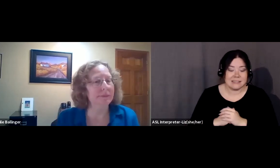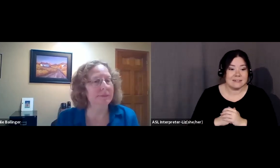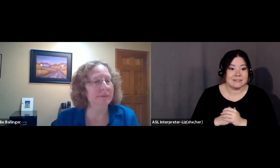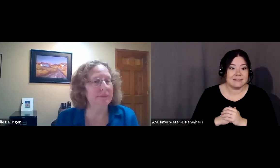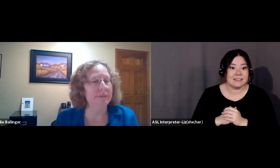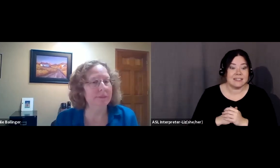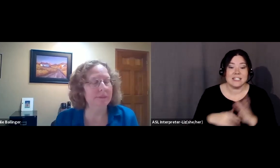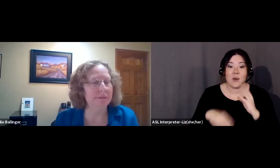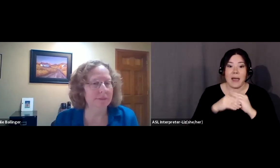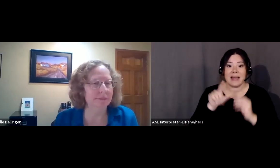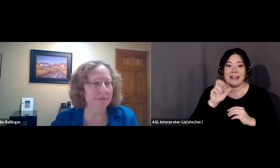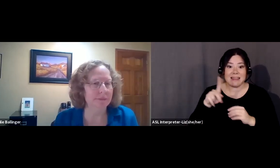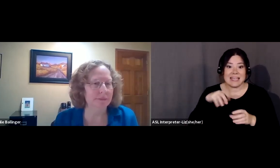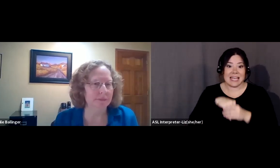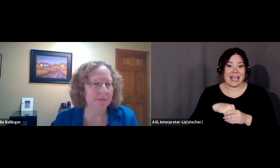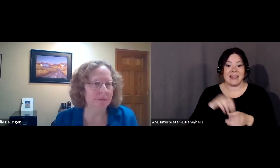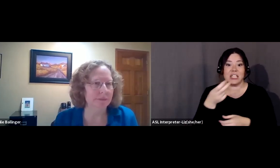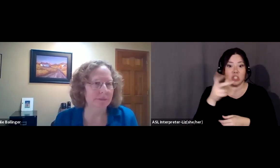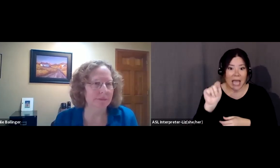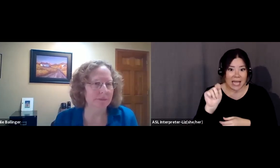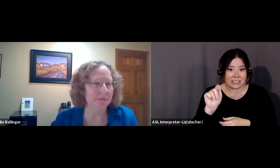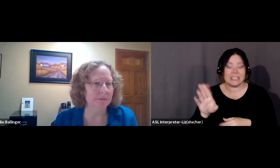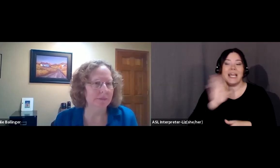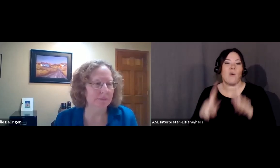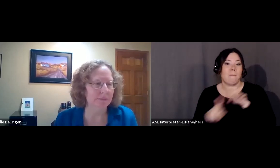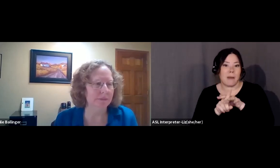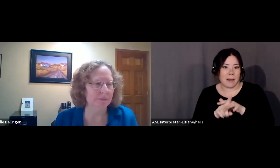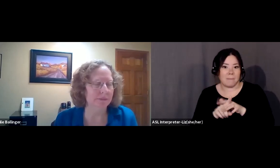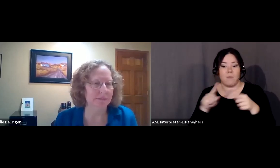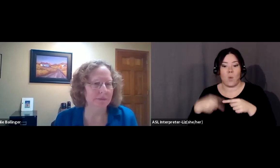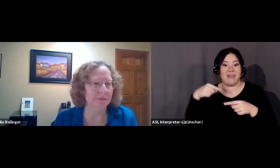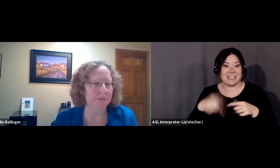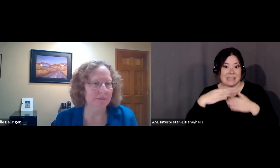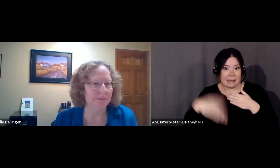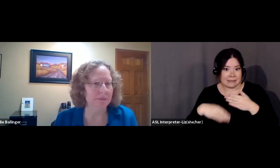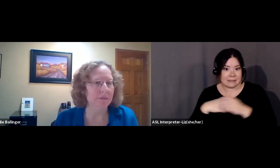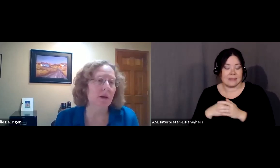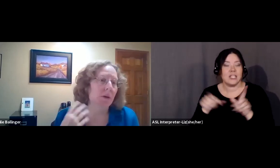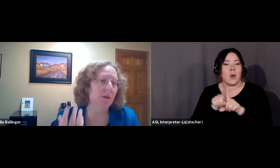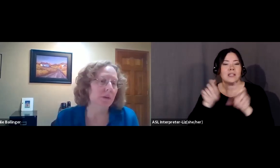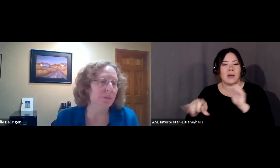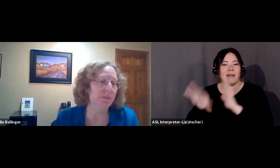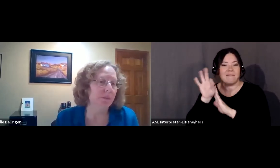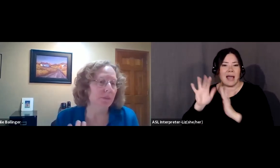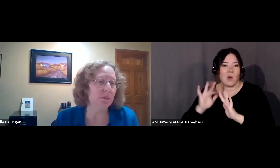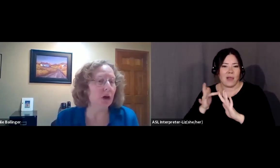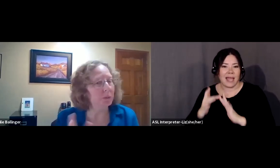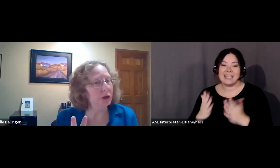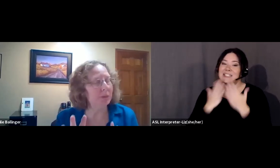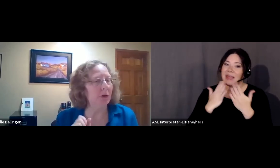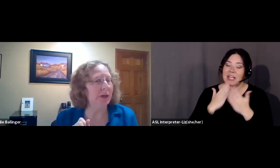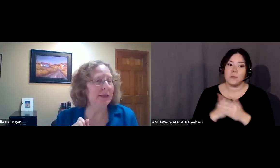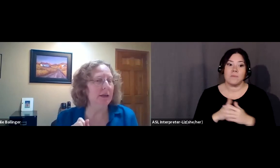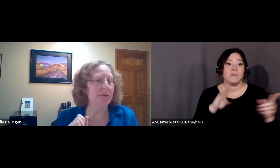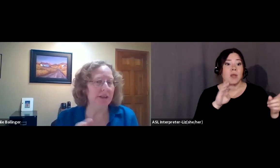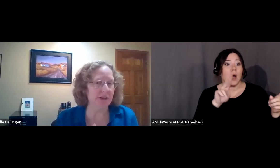the chat. It will automatically pop up when this ends. And you can also find it through the website. So thank you.